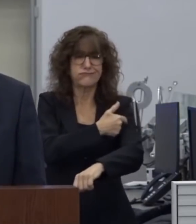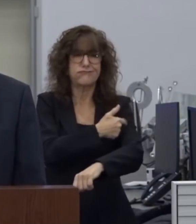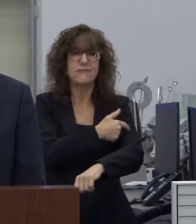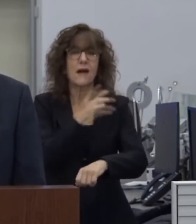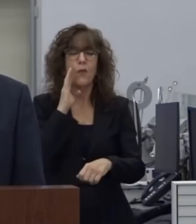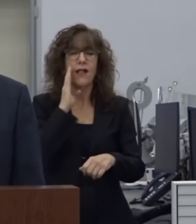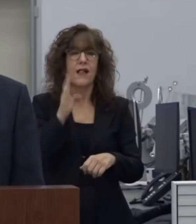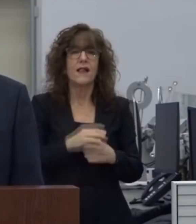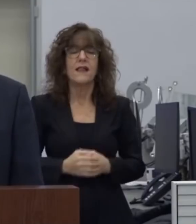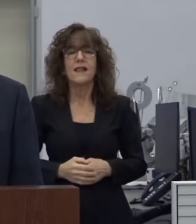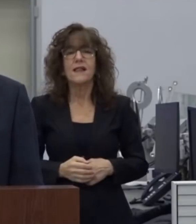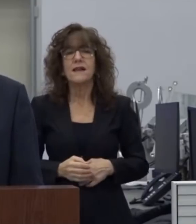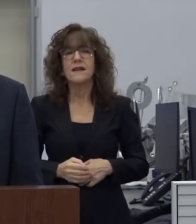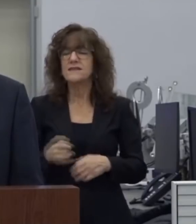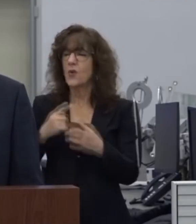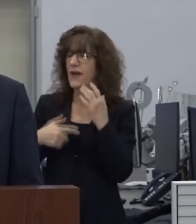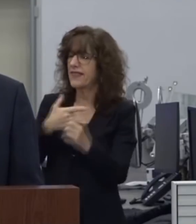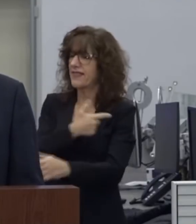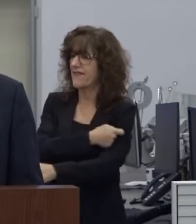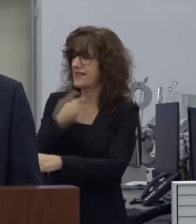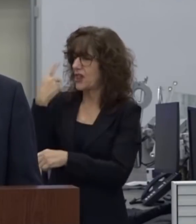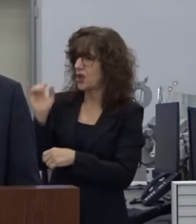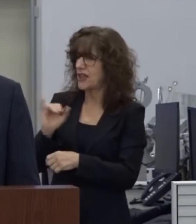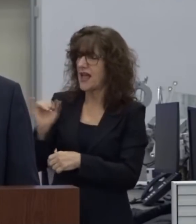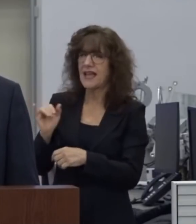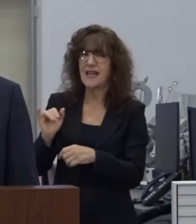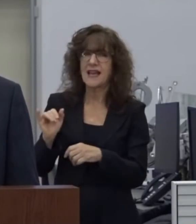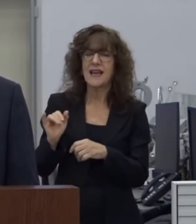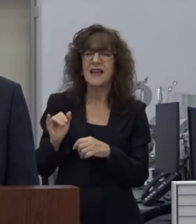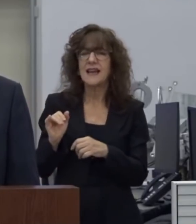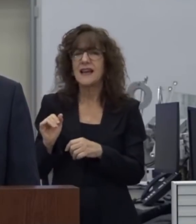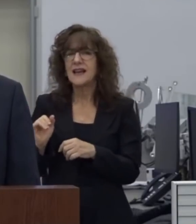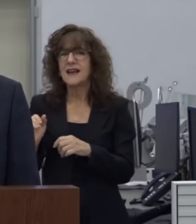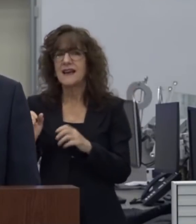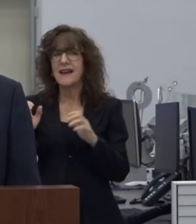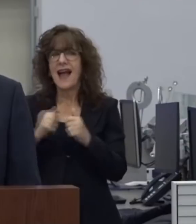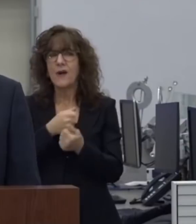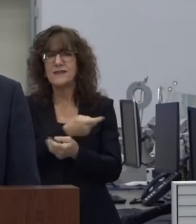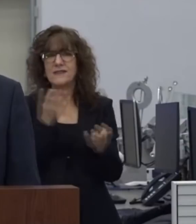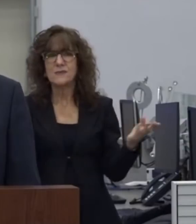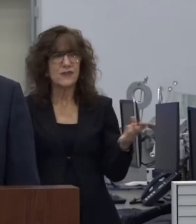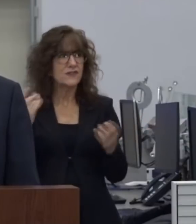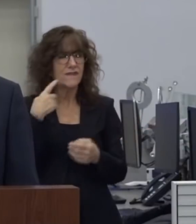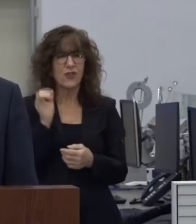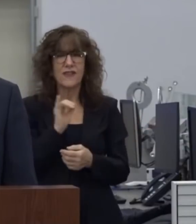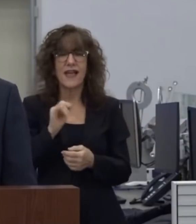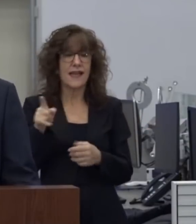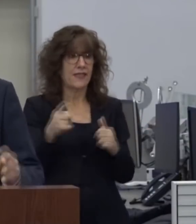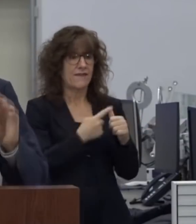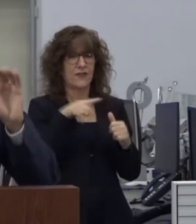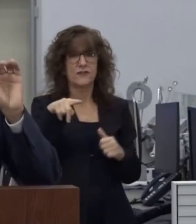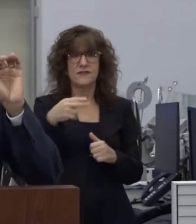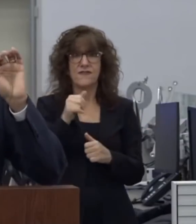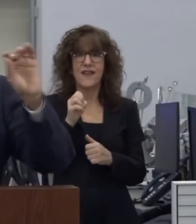it. So What will that phase look like? The first phase, how will the distribution of the vaccine look in the first phase? in the first phase,